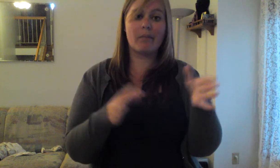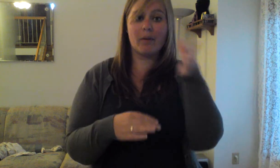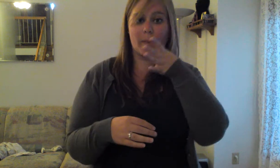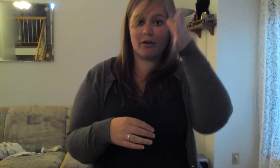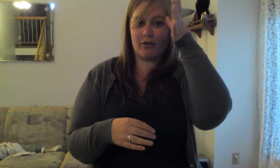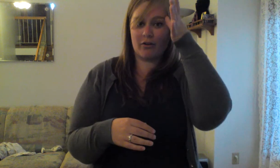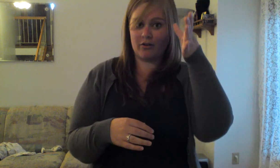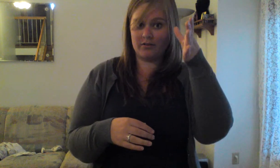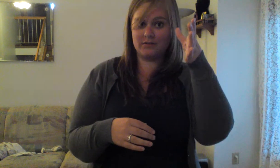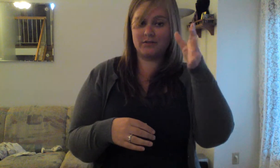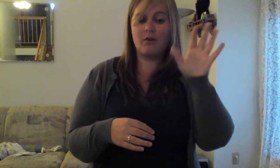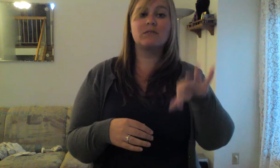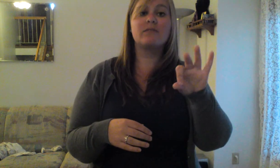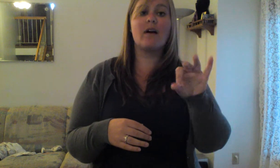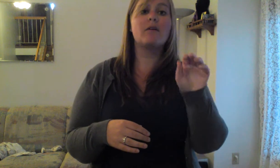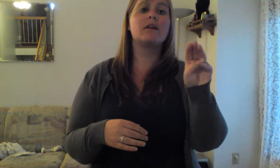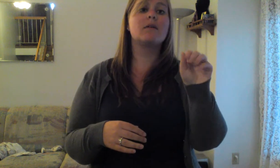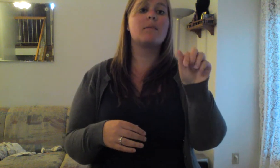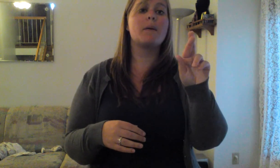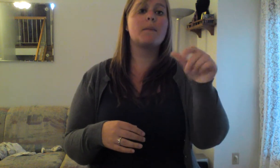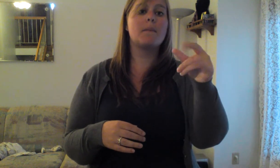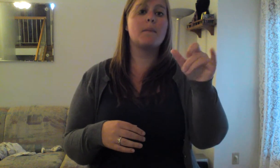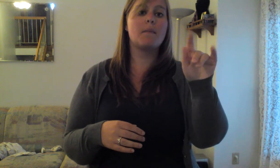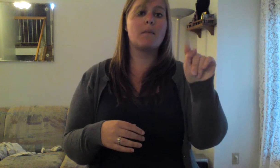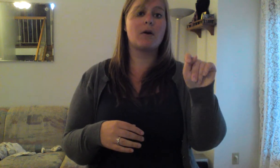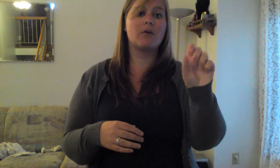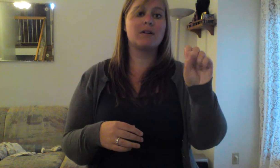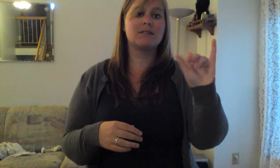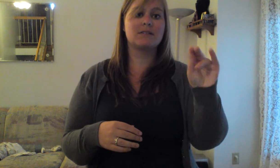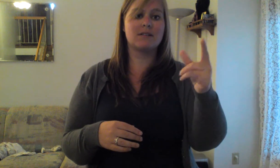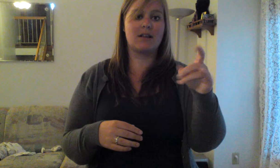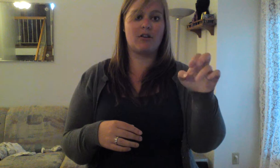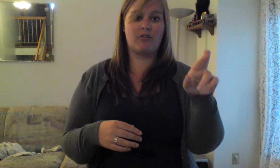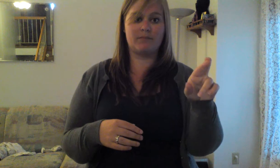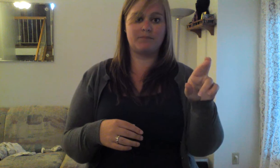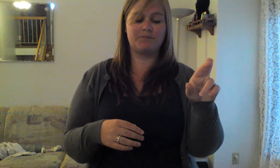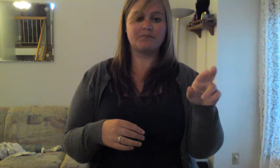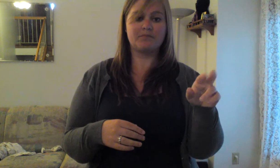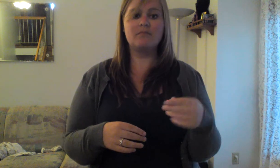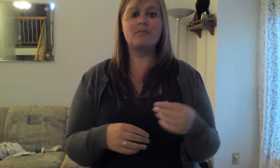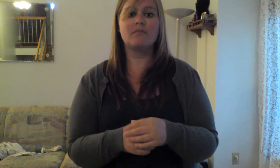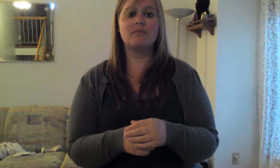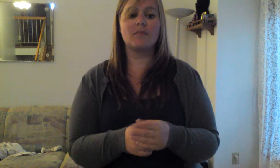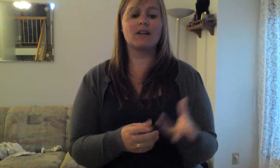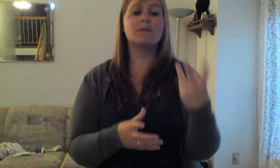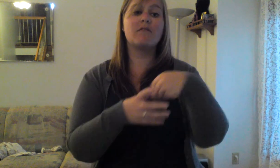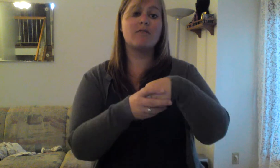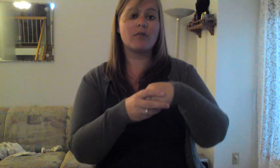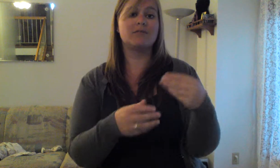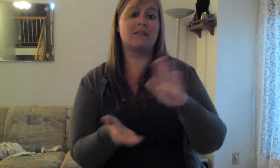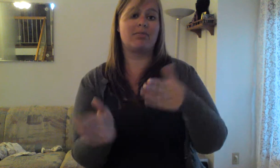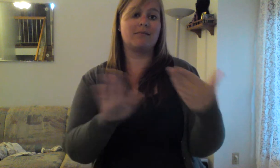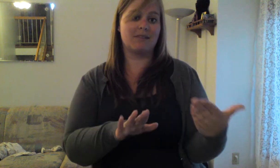Margaret Sanger, has played its part in the death of over 11 million black babies since 1973.